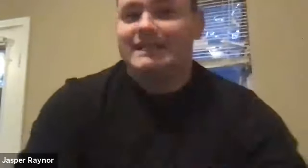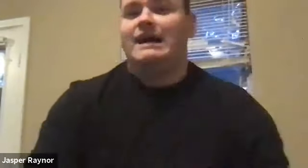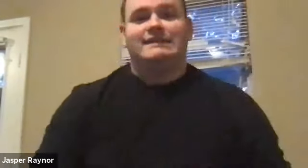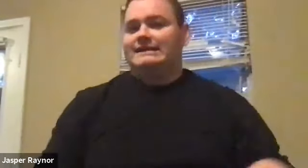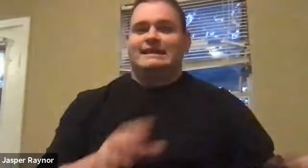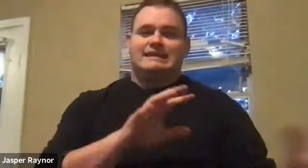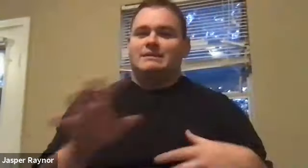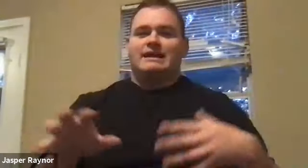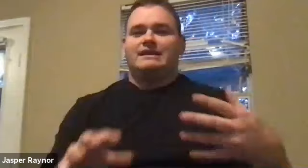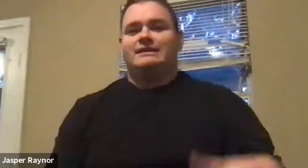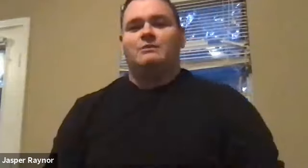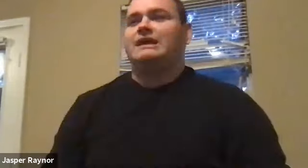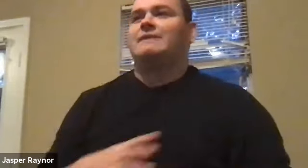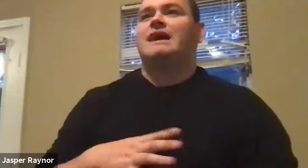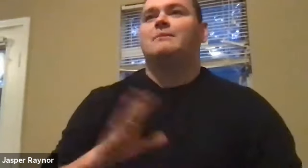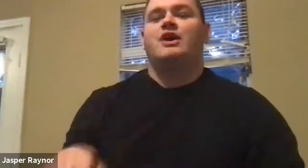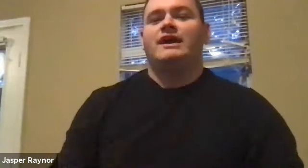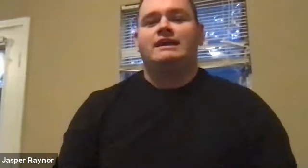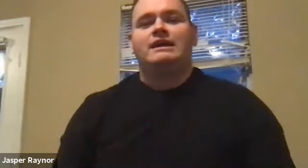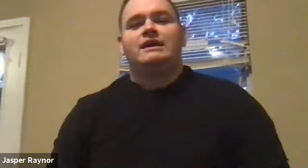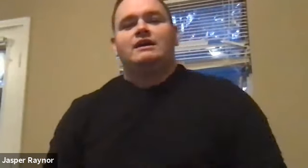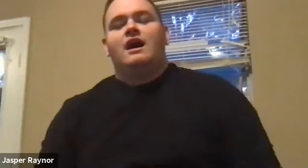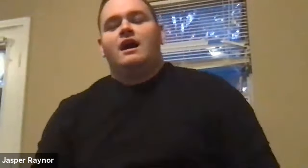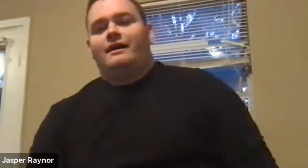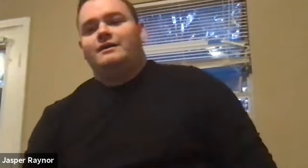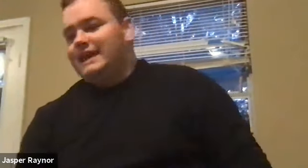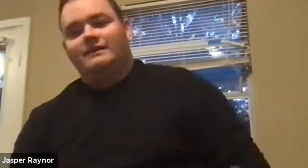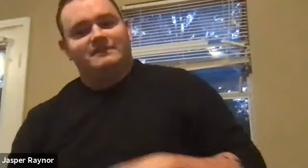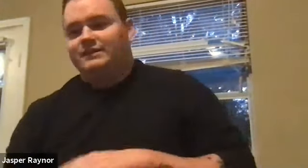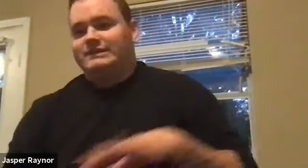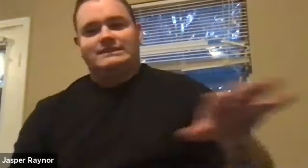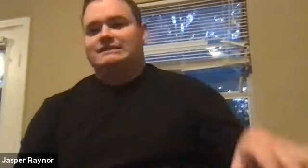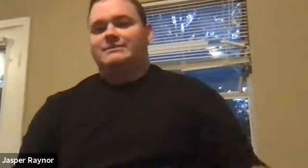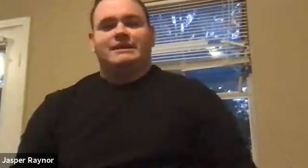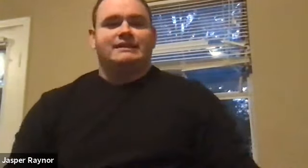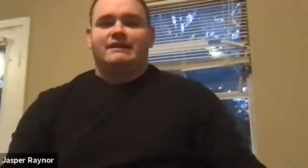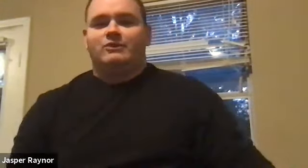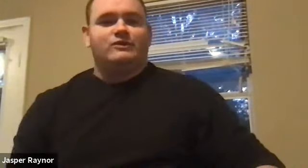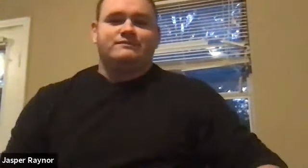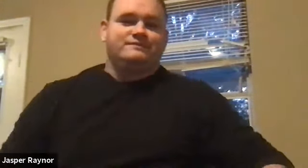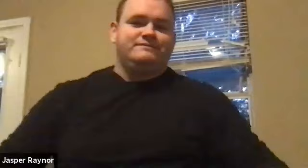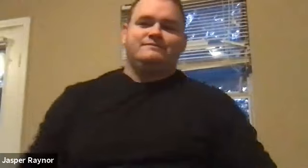Yeah, that same kind of thing. They'll be like, I'm fine, I'm all right. Yeah, they do the exact same thing in the deaf world. Okay.